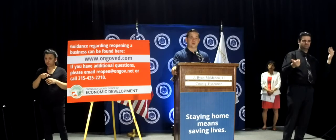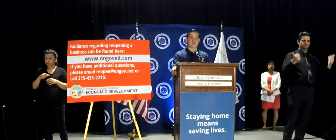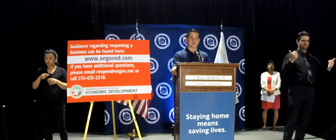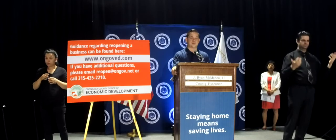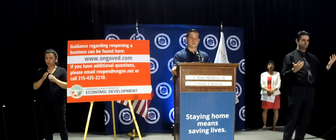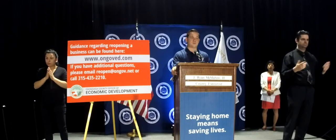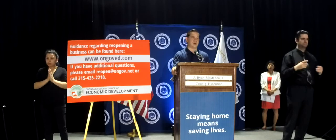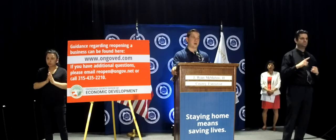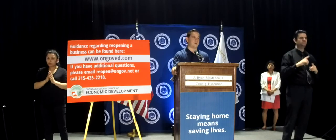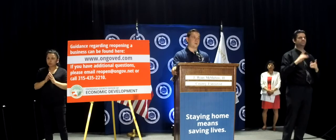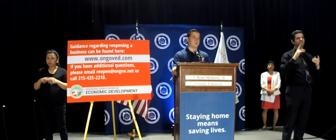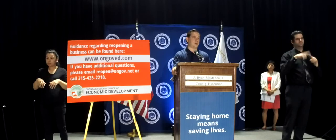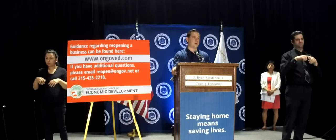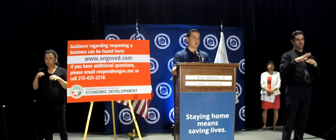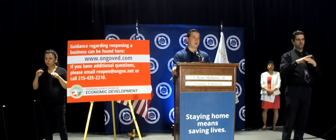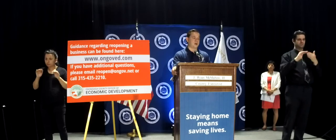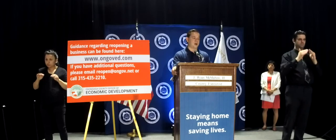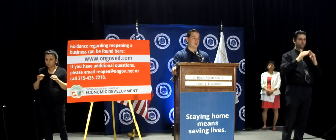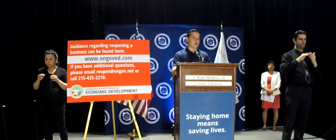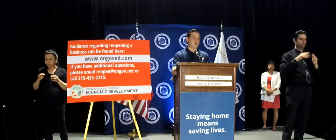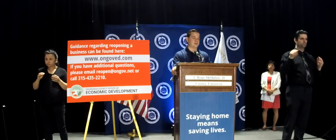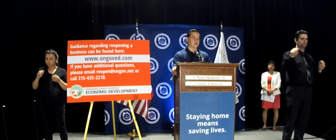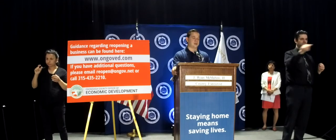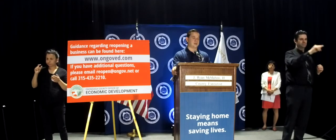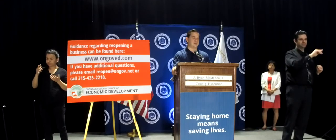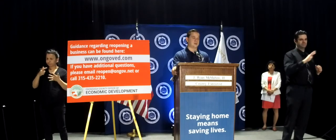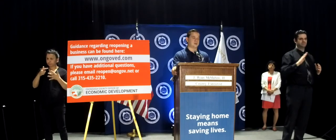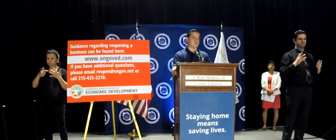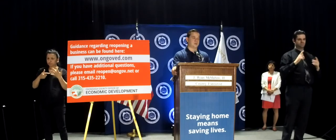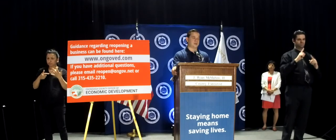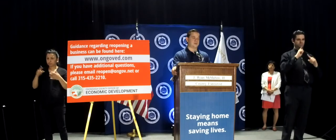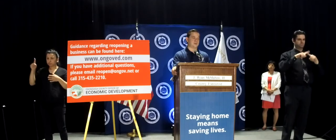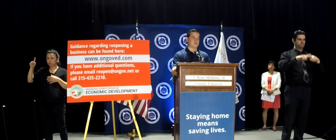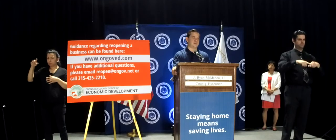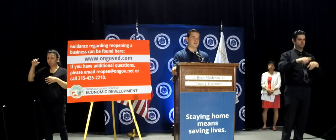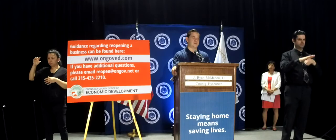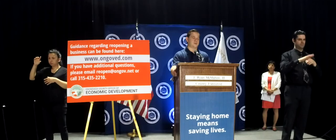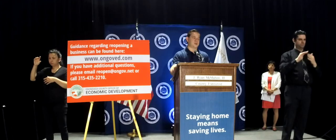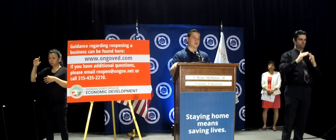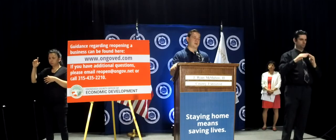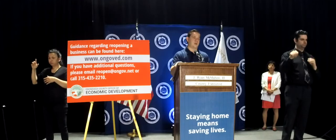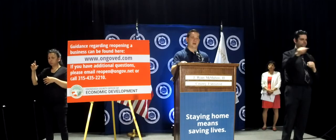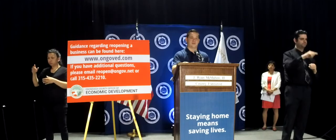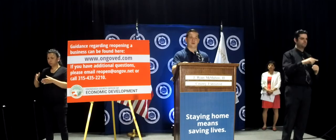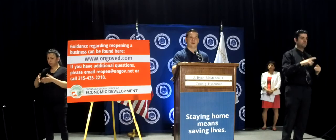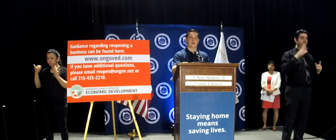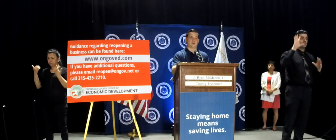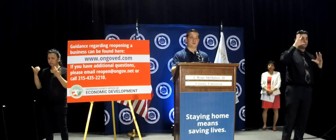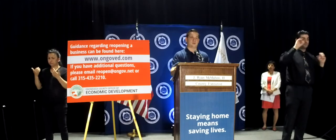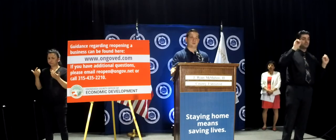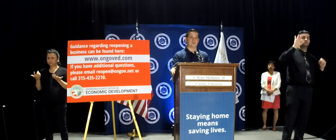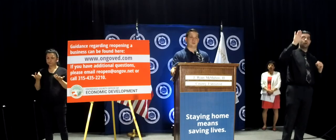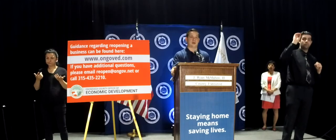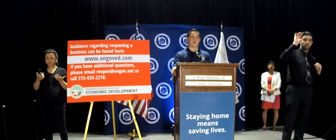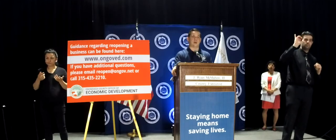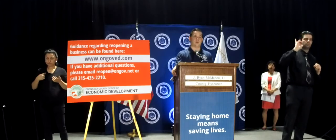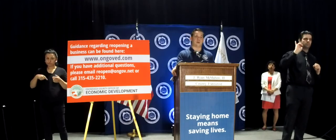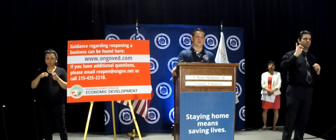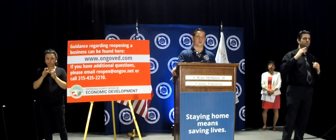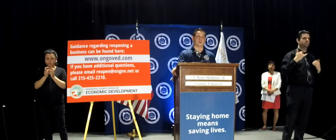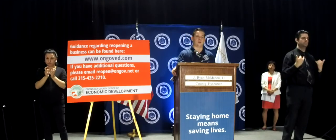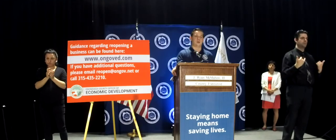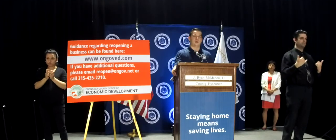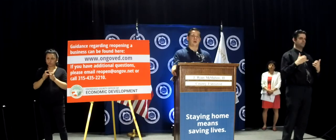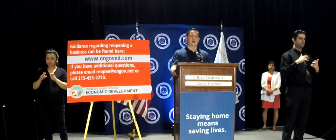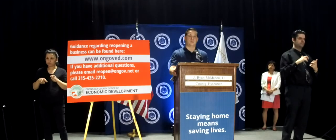know where the president is, but I think we need to, this is an issue now we got to figure out. We can't wait a